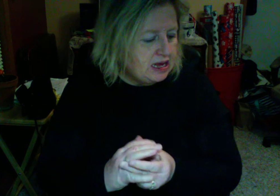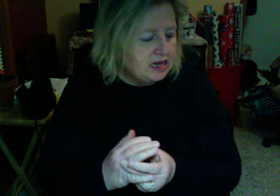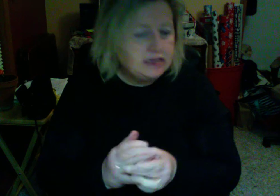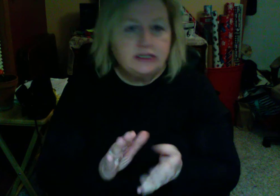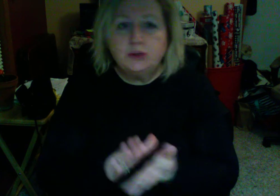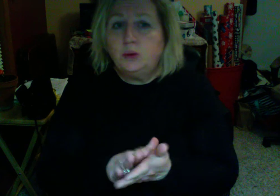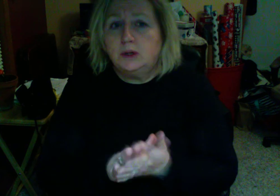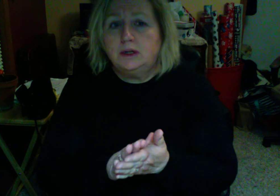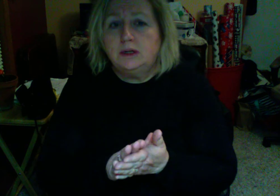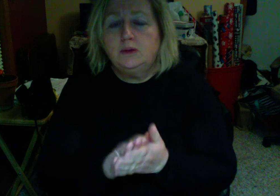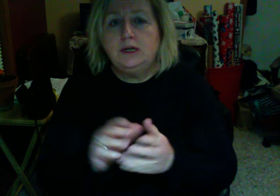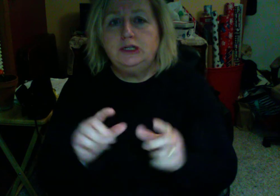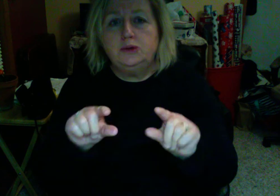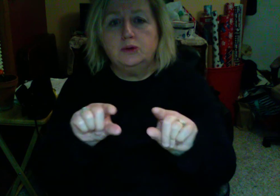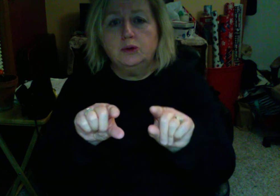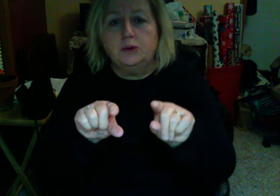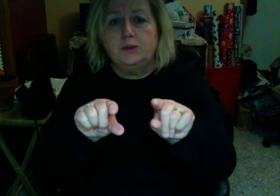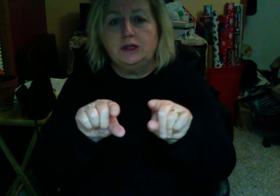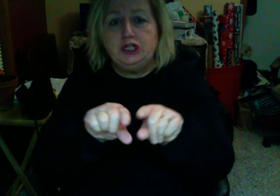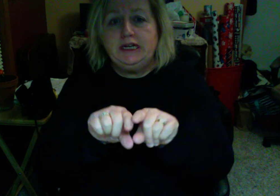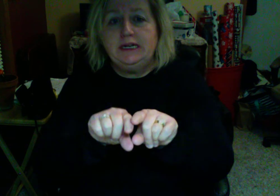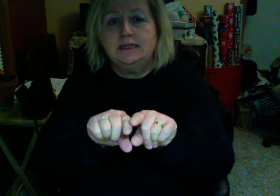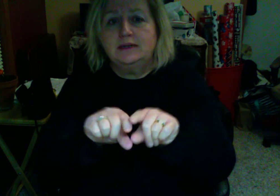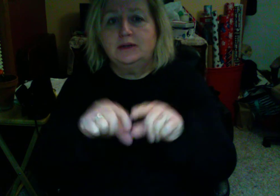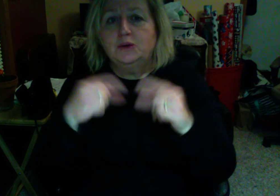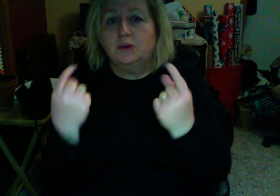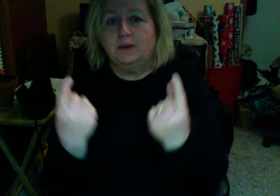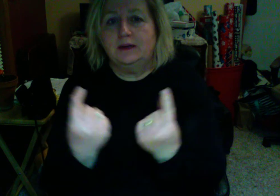In school, we do group with G's, group.